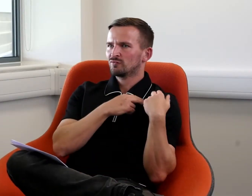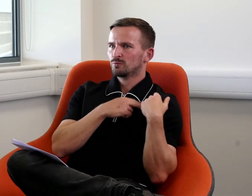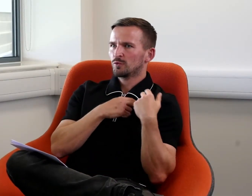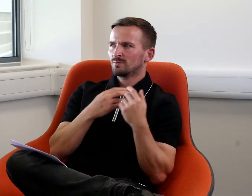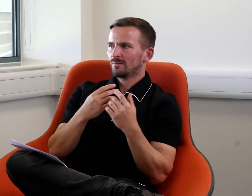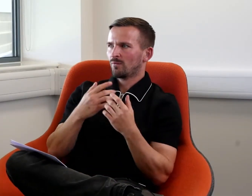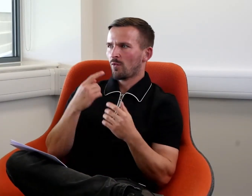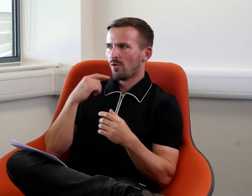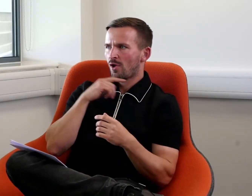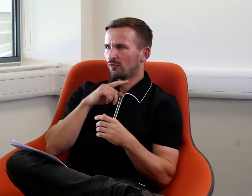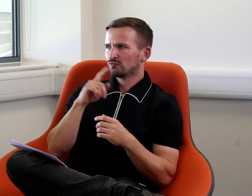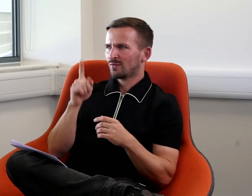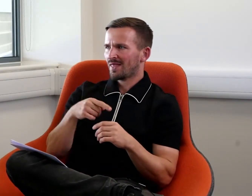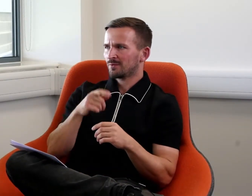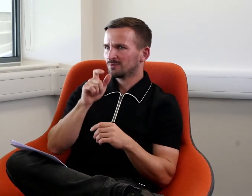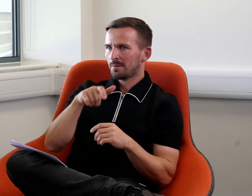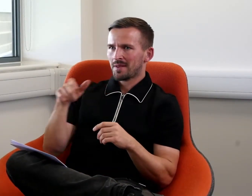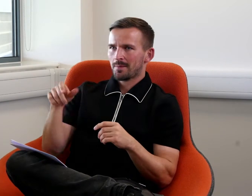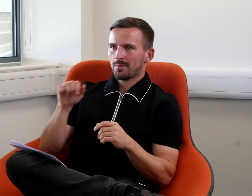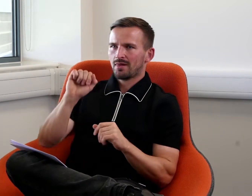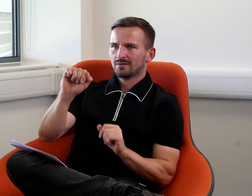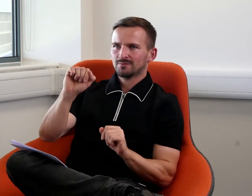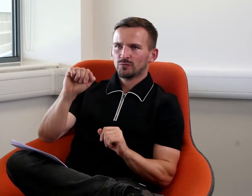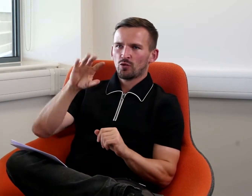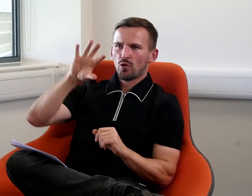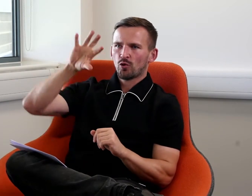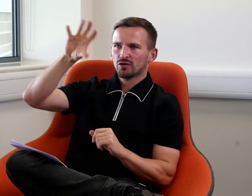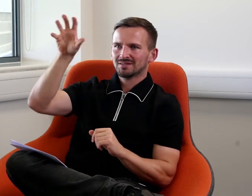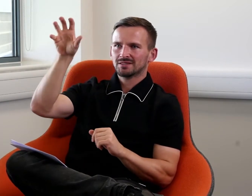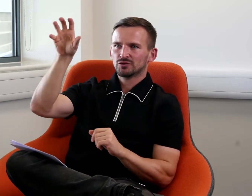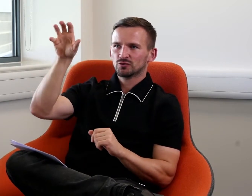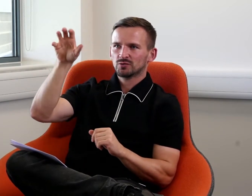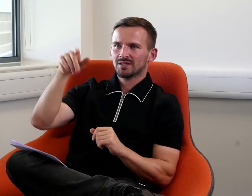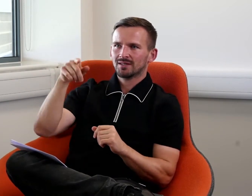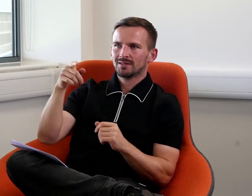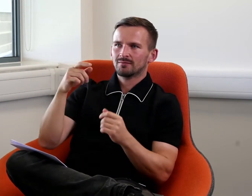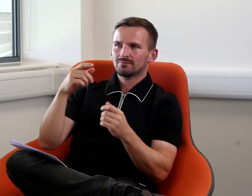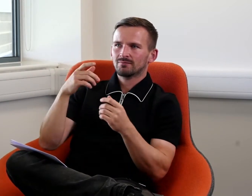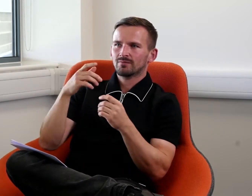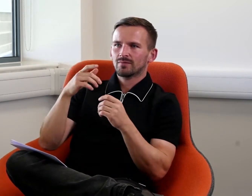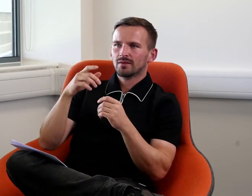Thank you. So you talk about, all those people that are in your constituency,